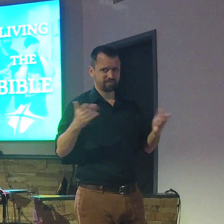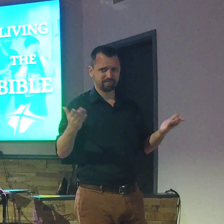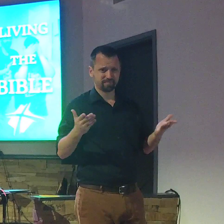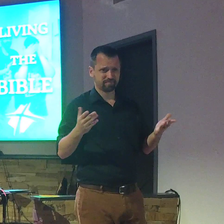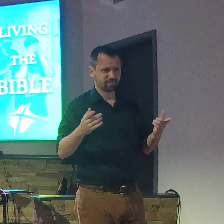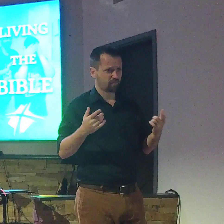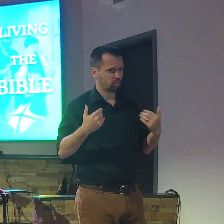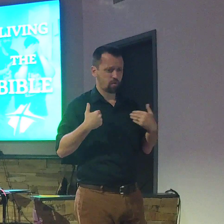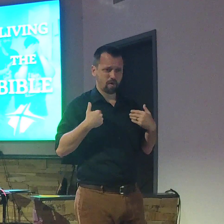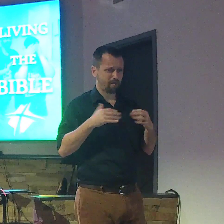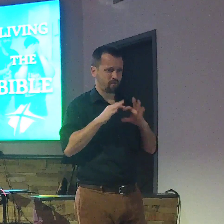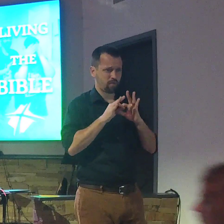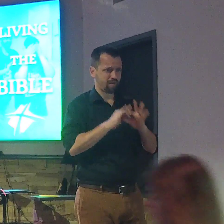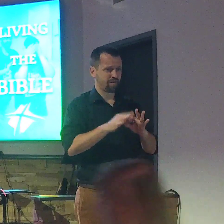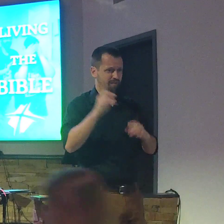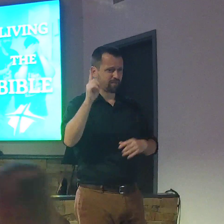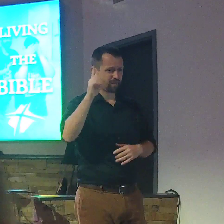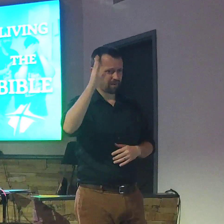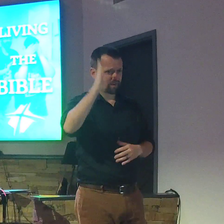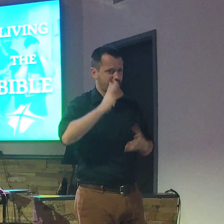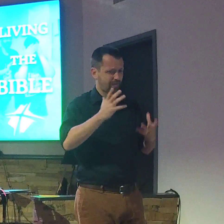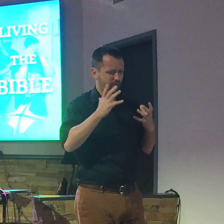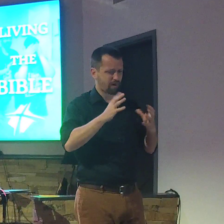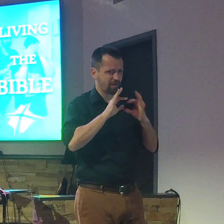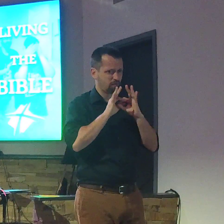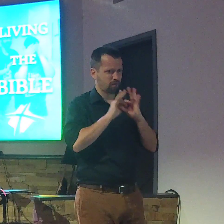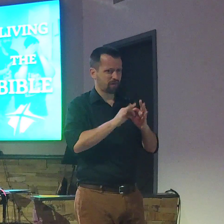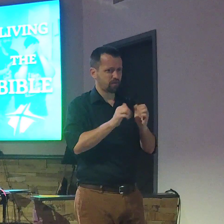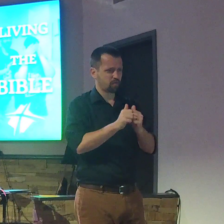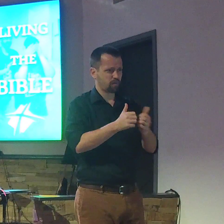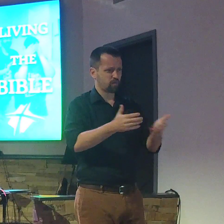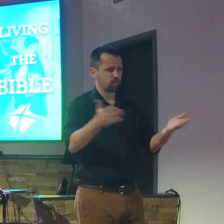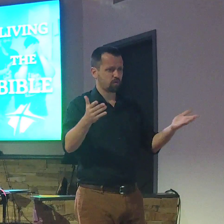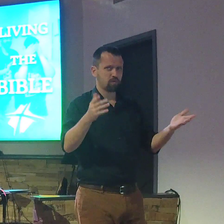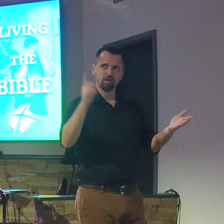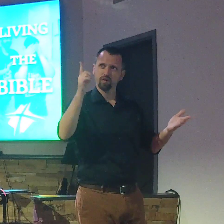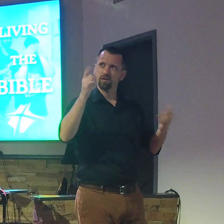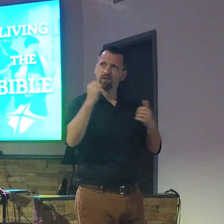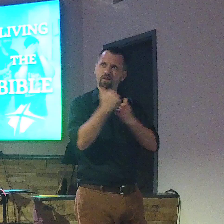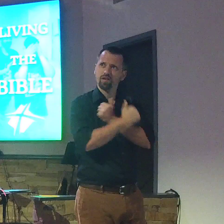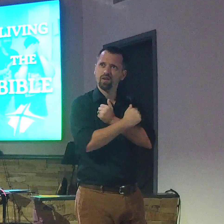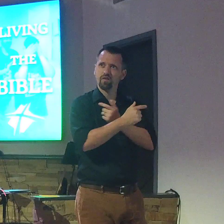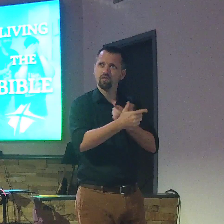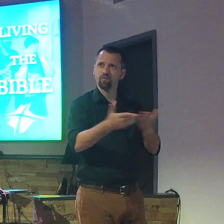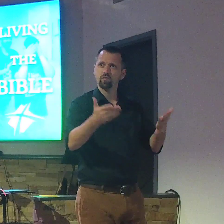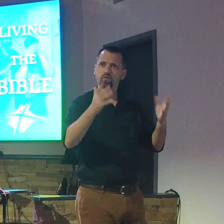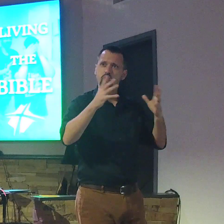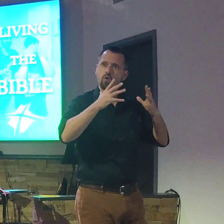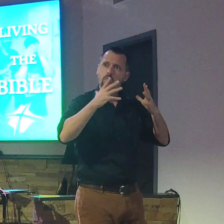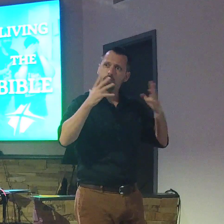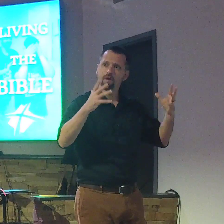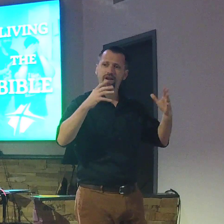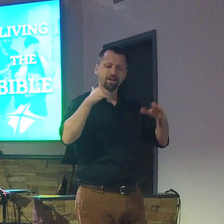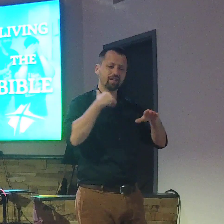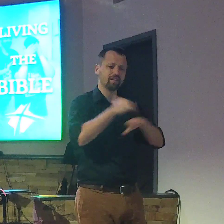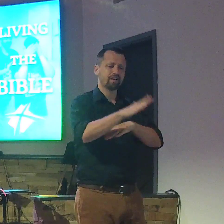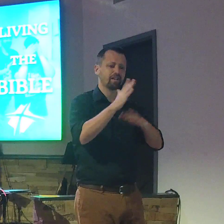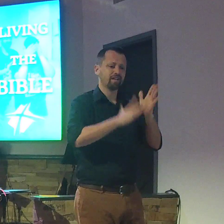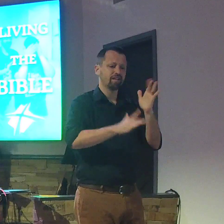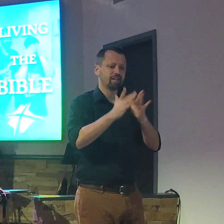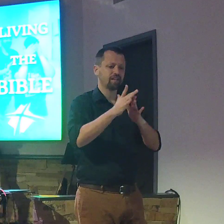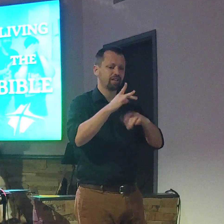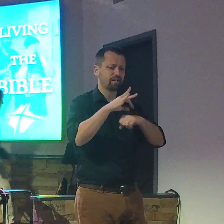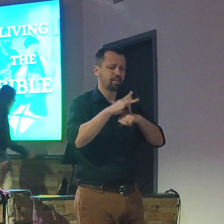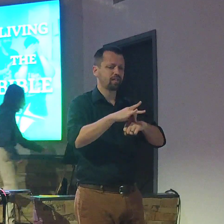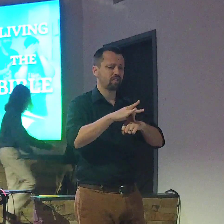relationship with Him, God desires a relationship with you. He loved you so much that He sent His Son to this earth to be despised,